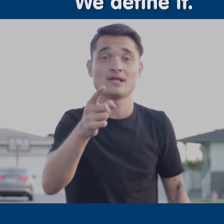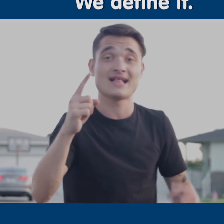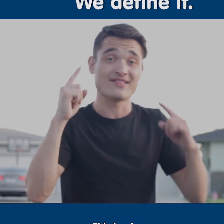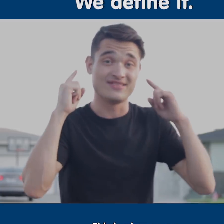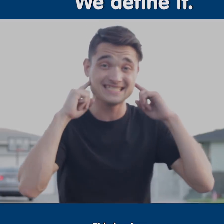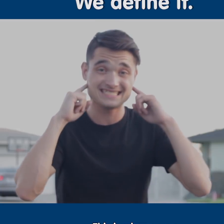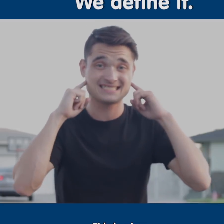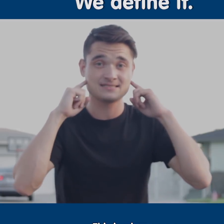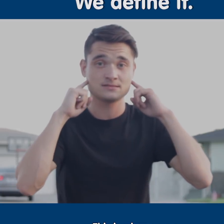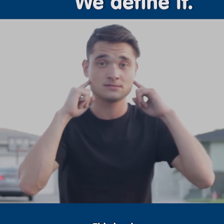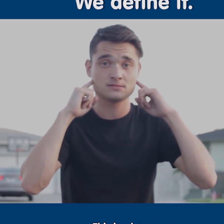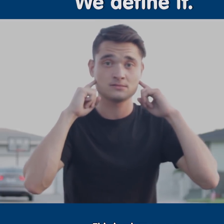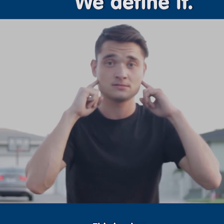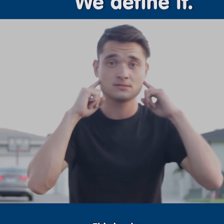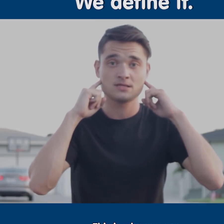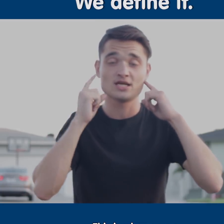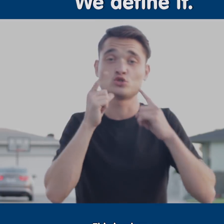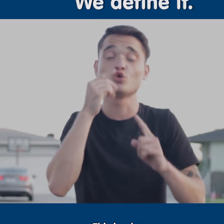This is who you are.